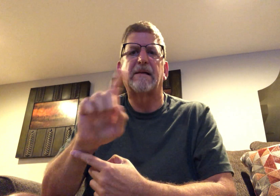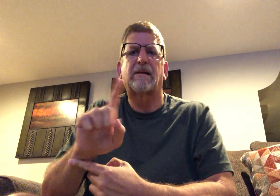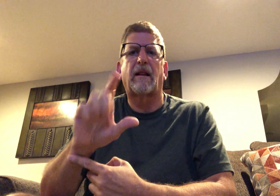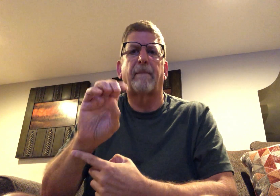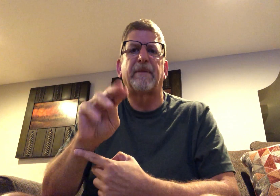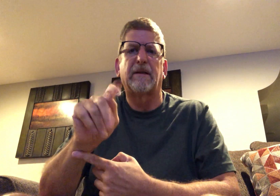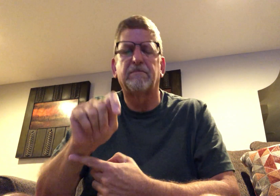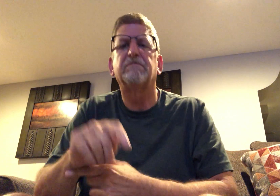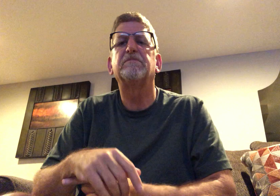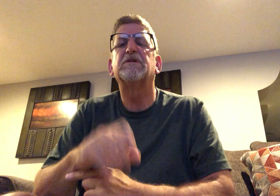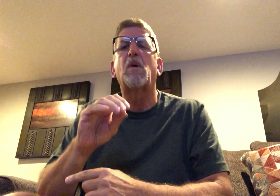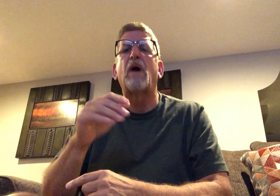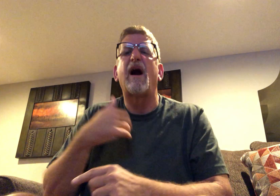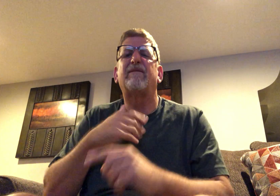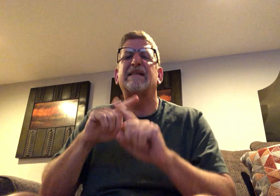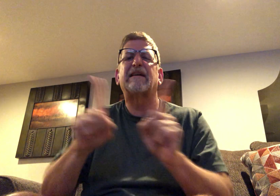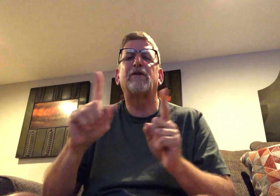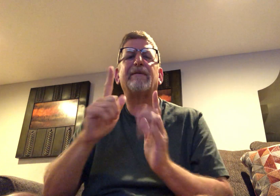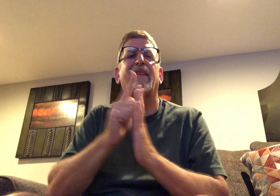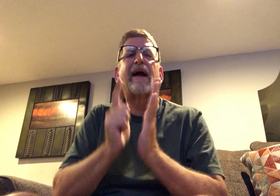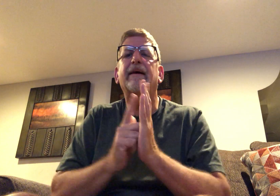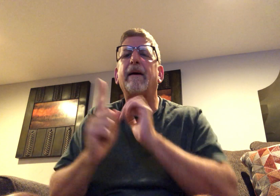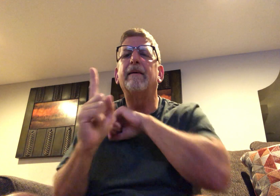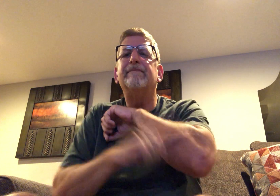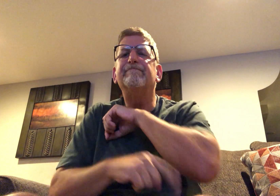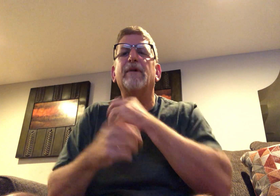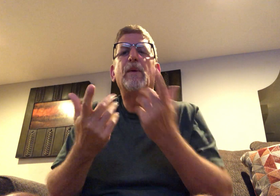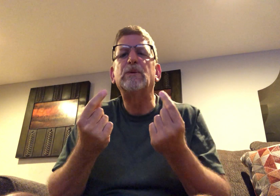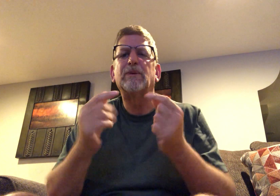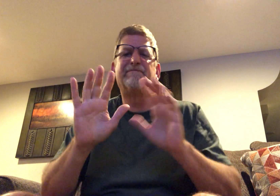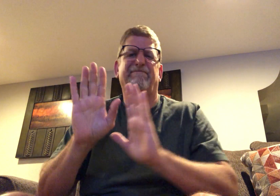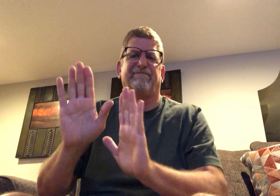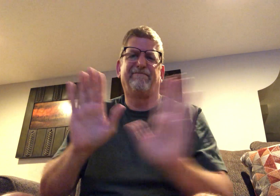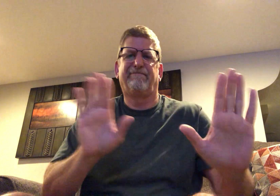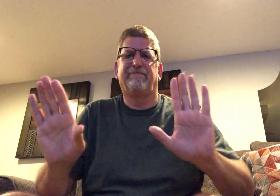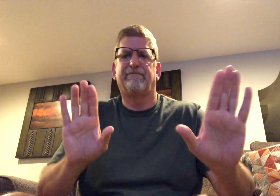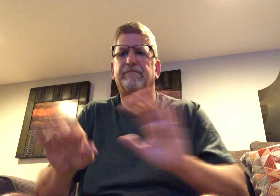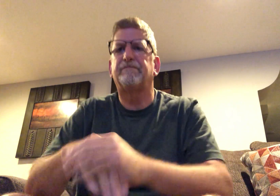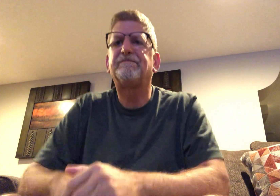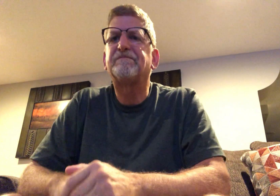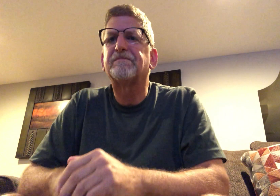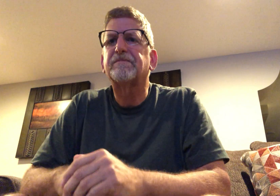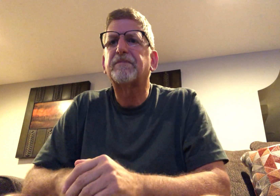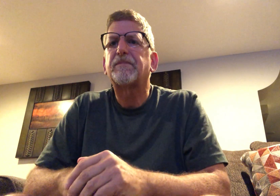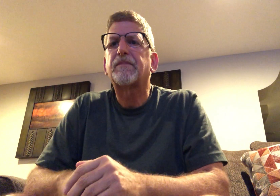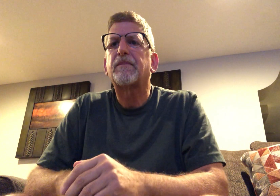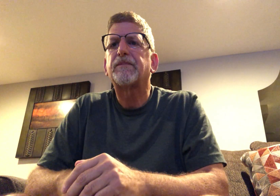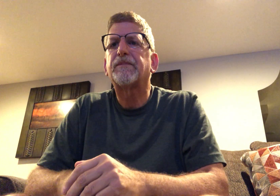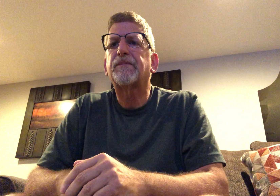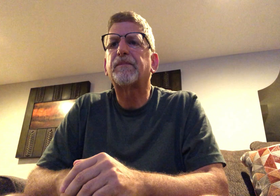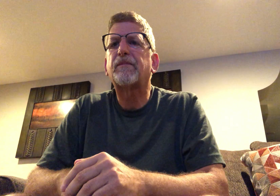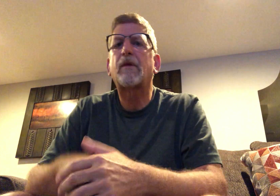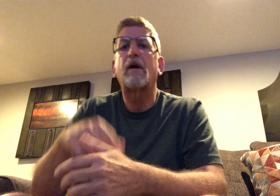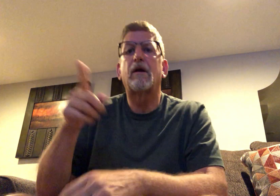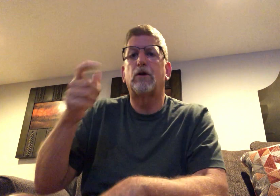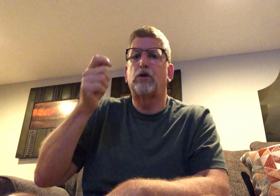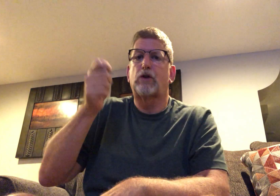he was investigating the son, and he was investigating Soros' charity, or whatever the hell it was, ANTAC. The new prosecutor that came